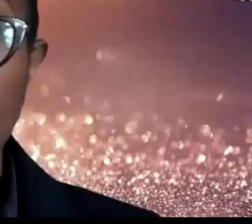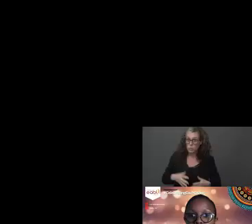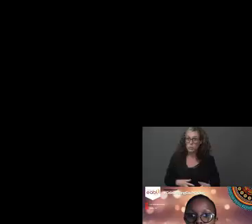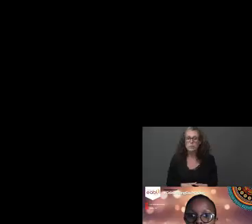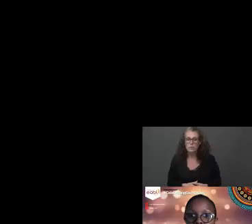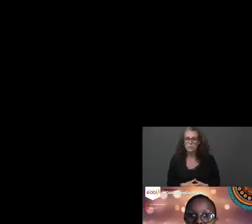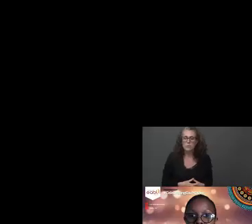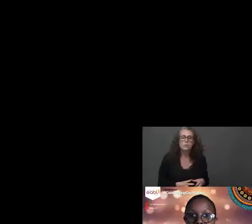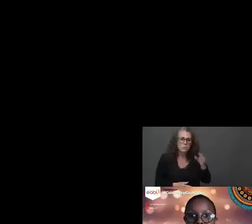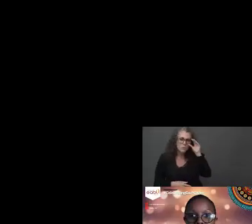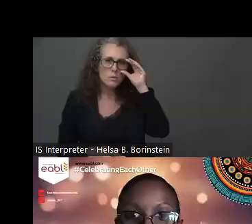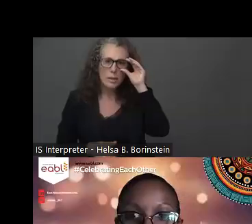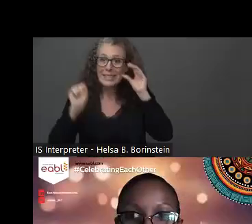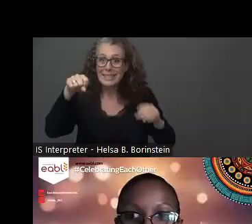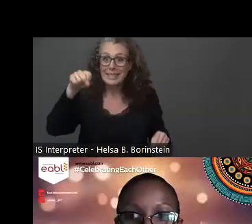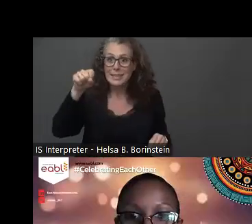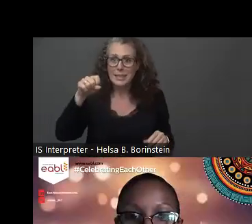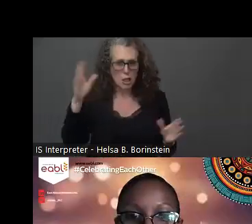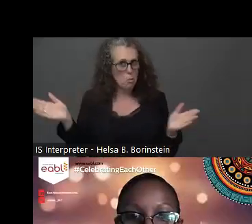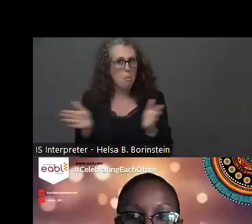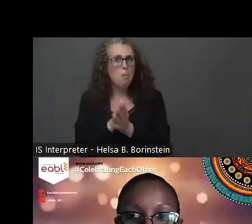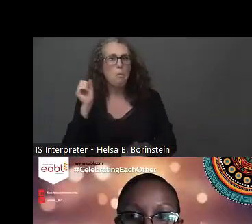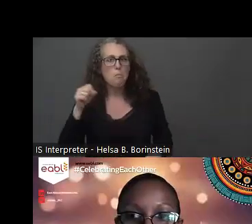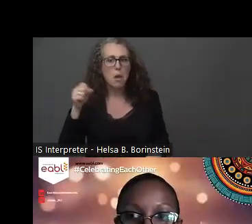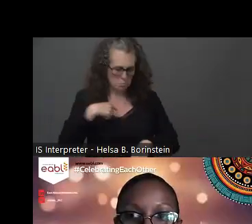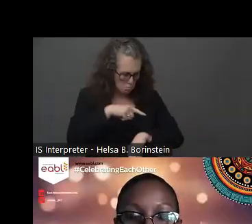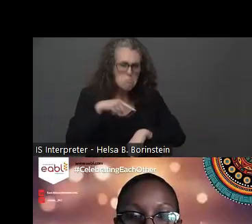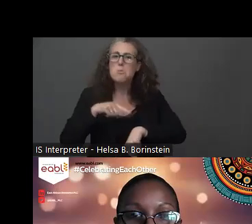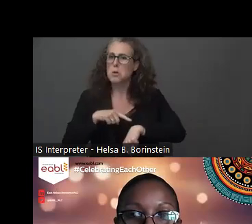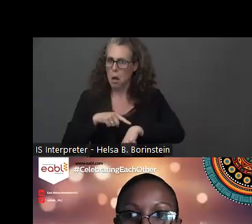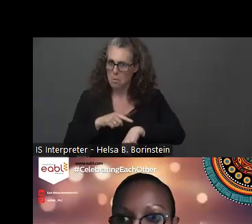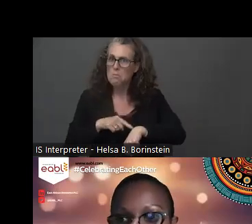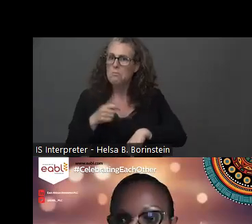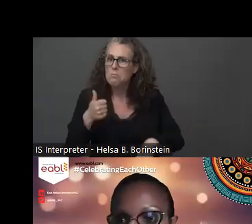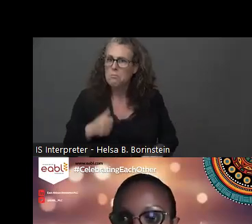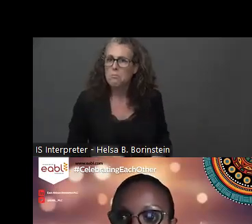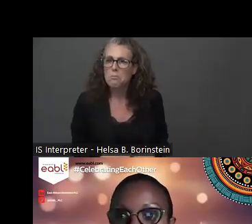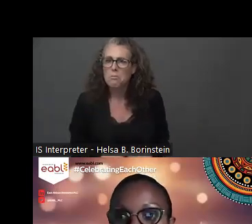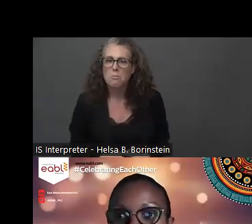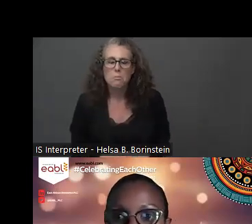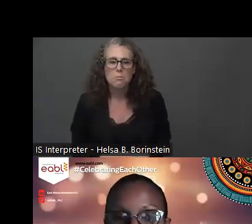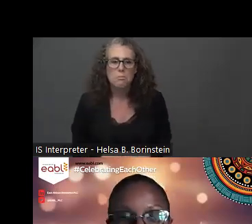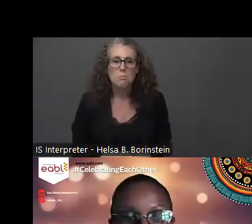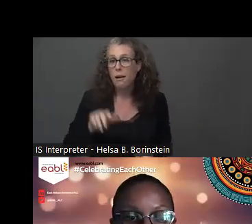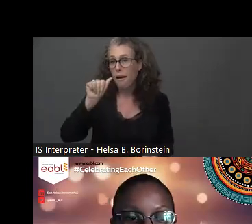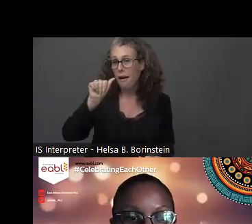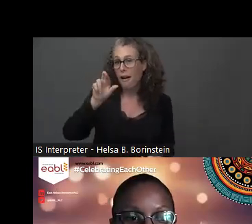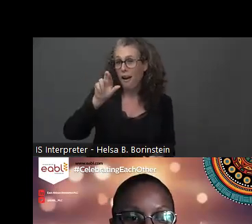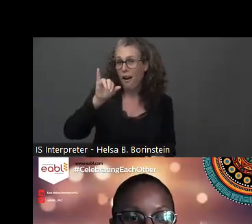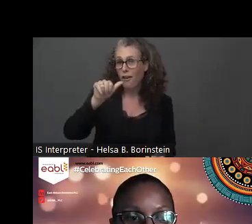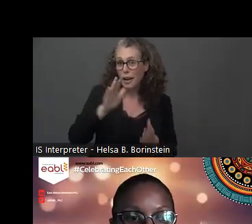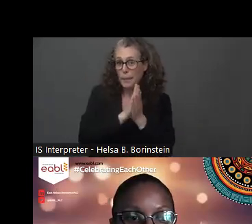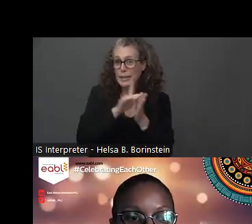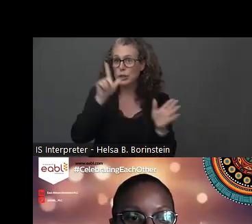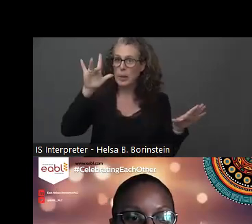Yes, I think we have your video. Why not? I think we've got time. Could Aria do her magic for us and put the video on?